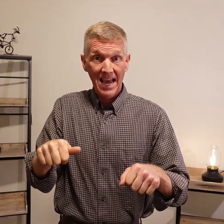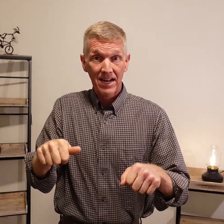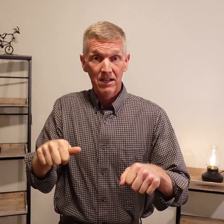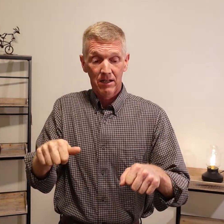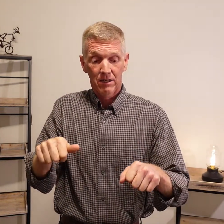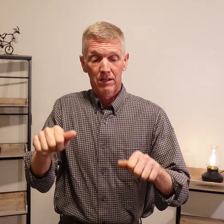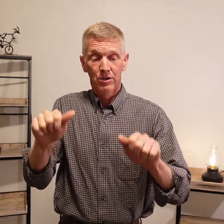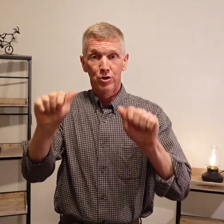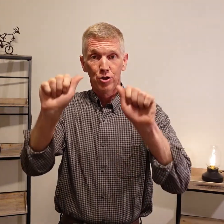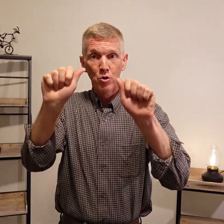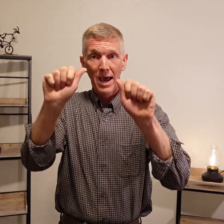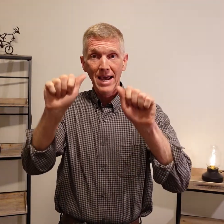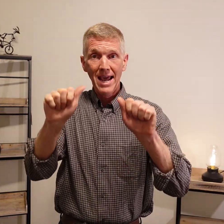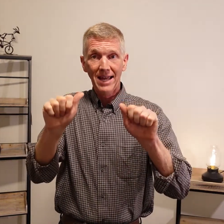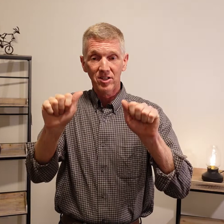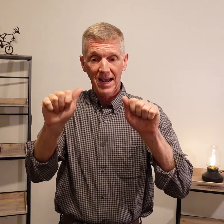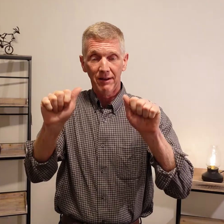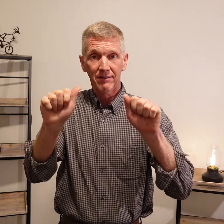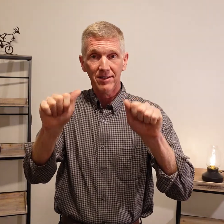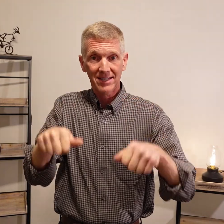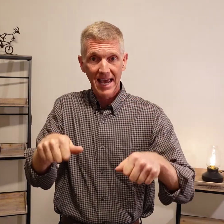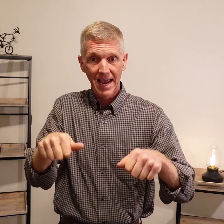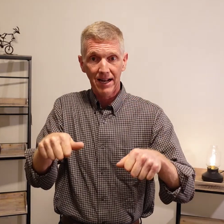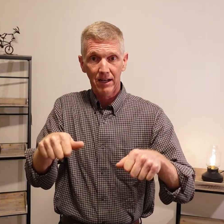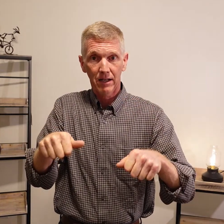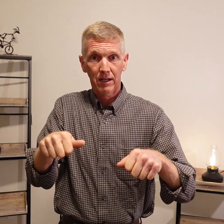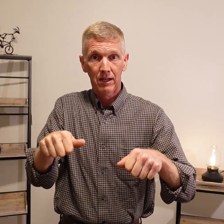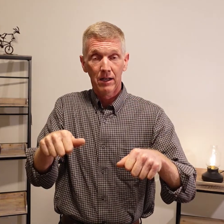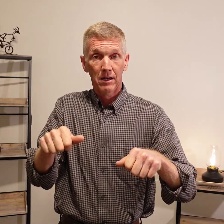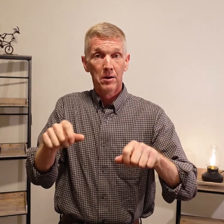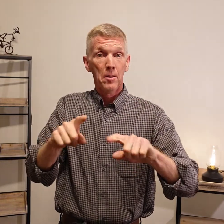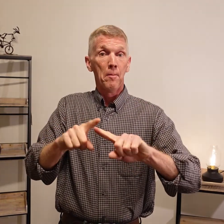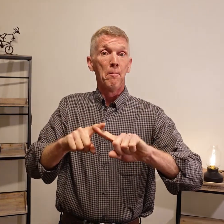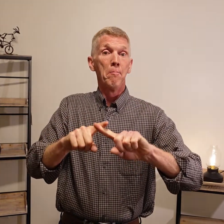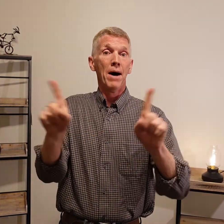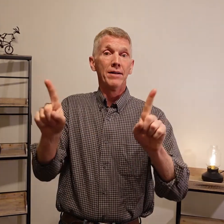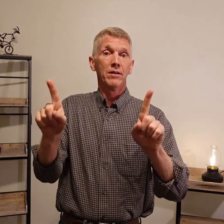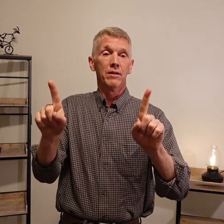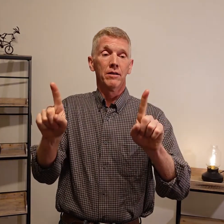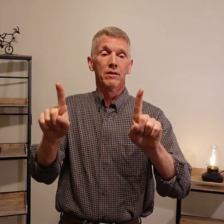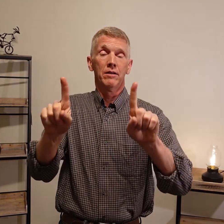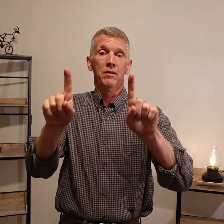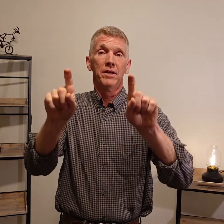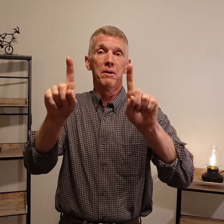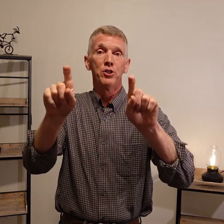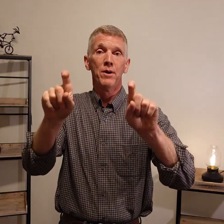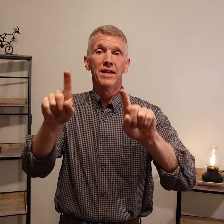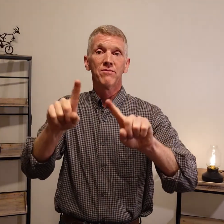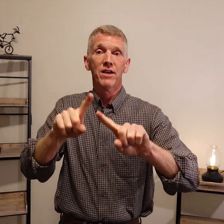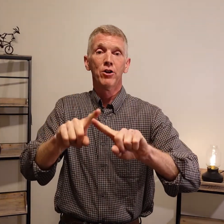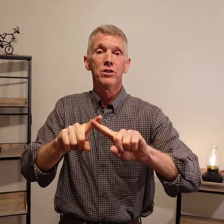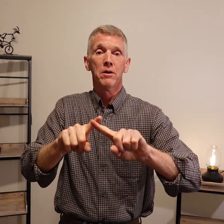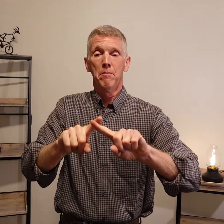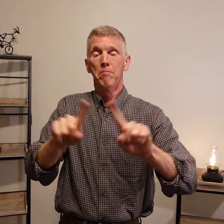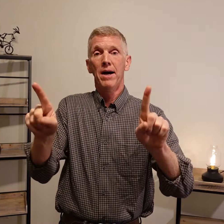can, two A hands down like this, can. But, take my two index fingers,